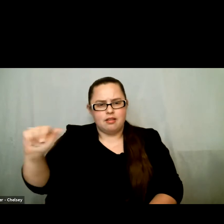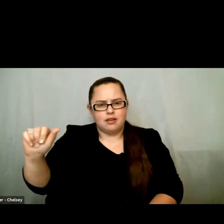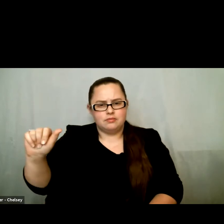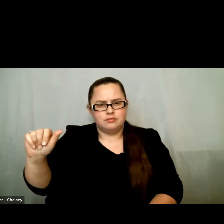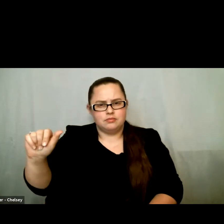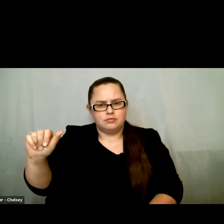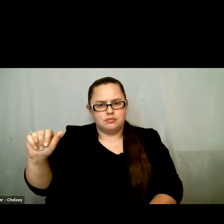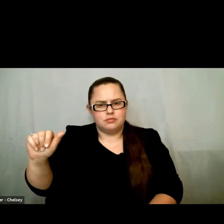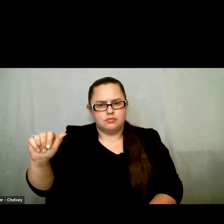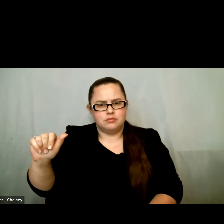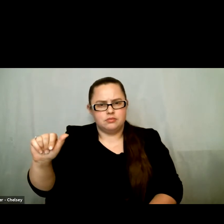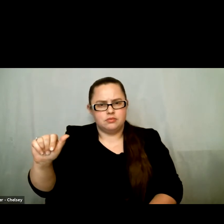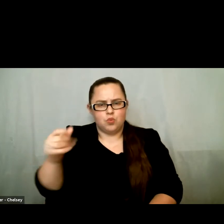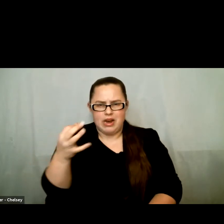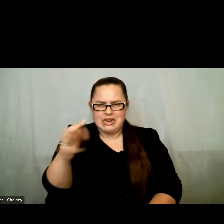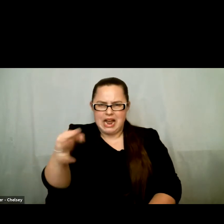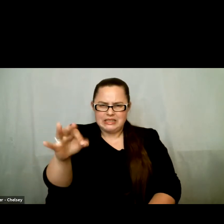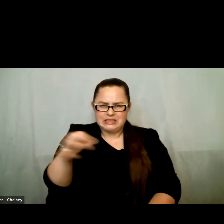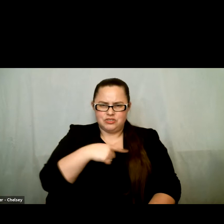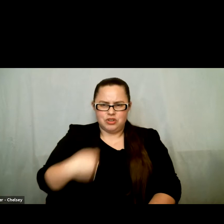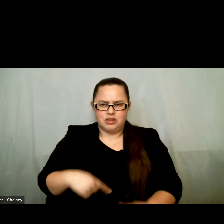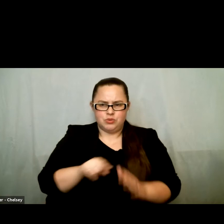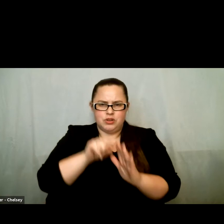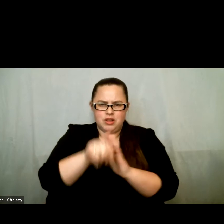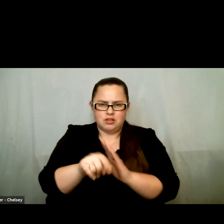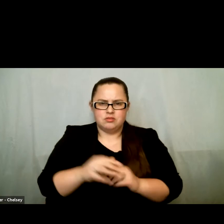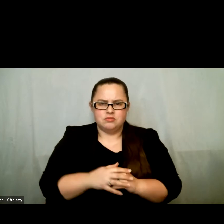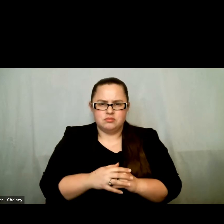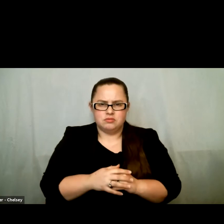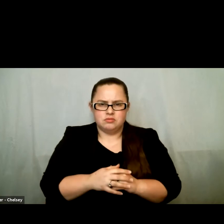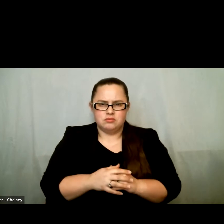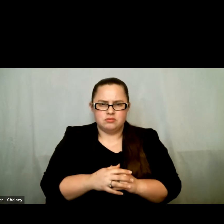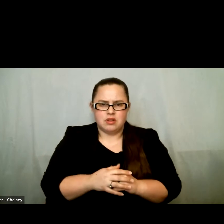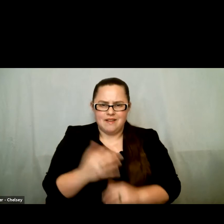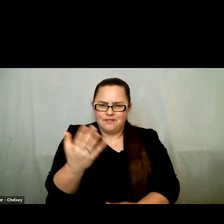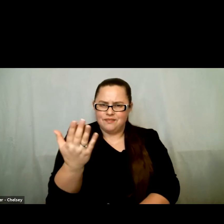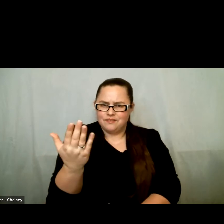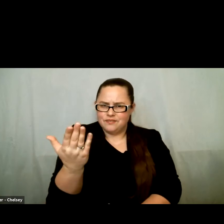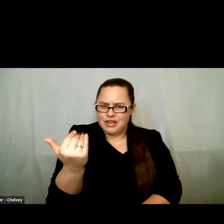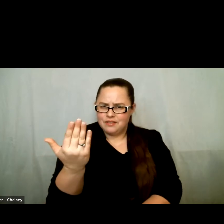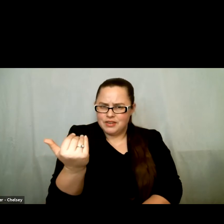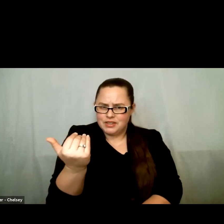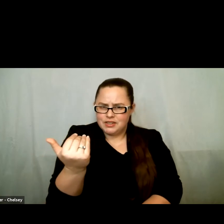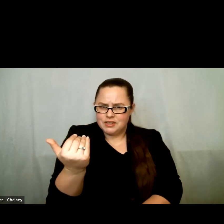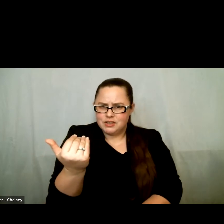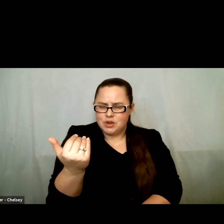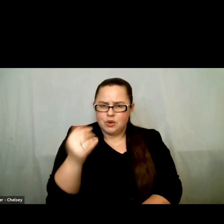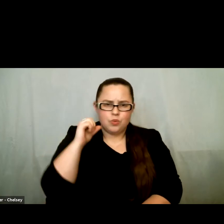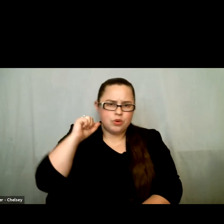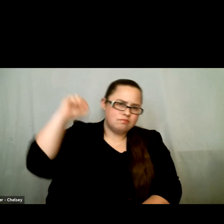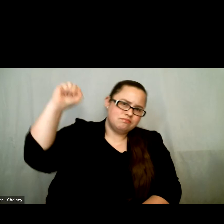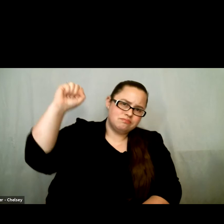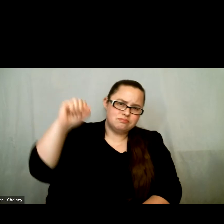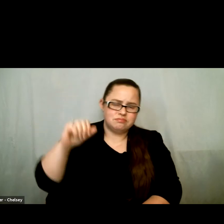where 19 Chinese were killed, okay? 15 of them were lynched or